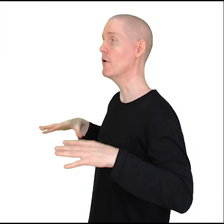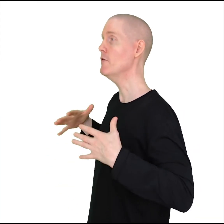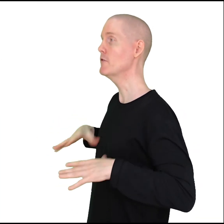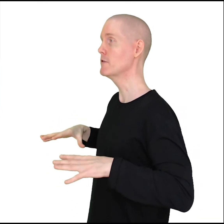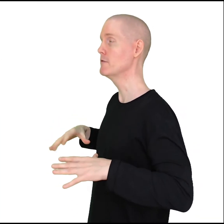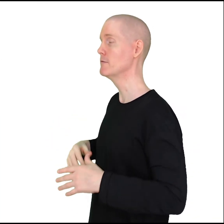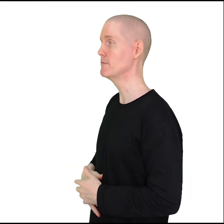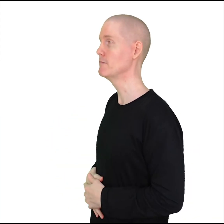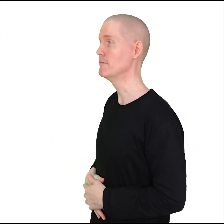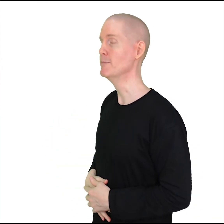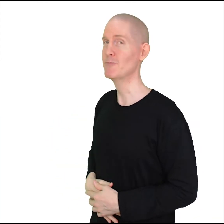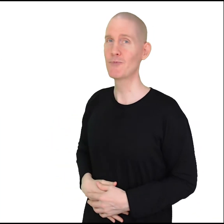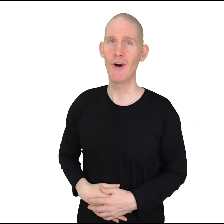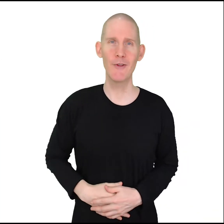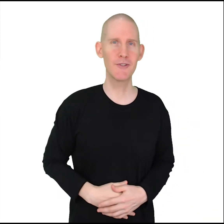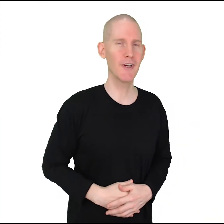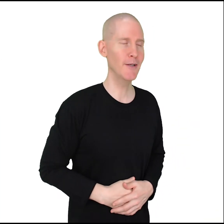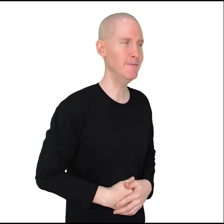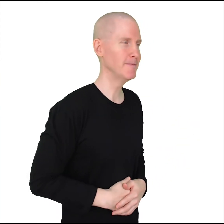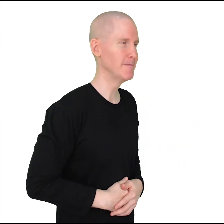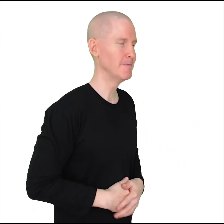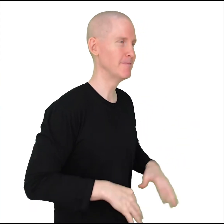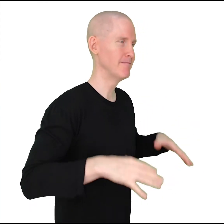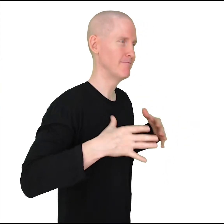Clothes. Other side.